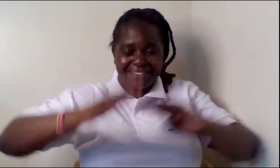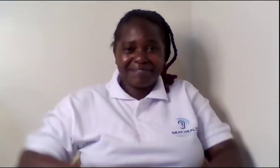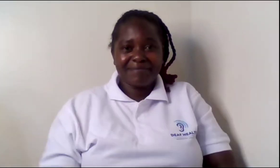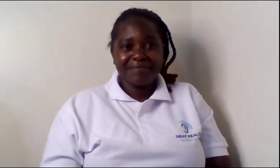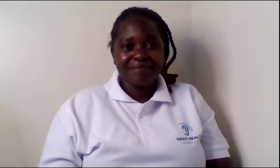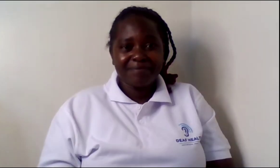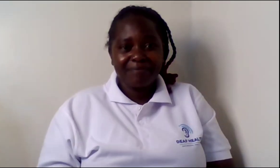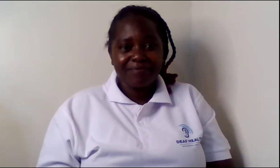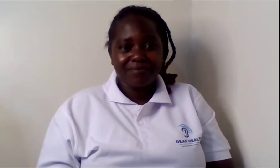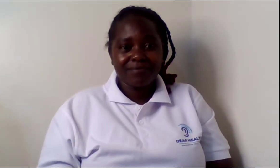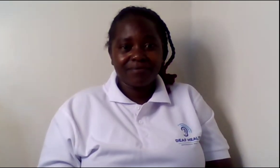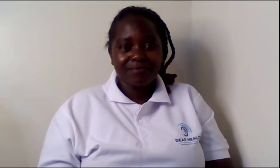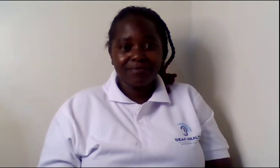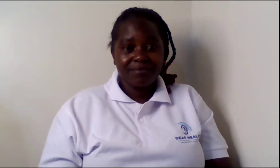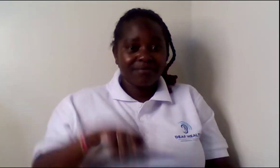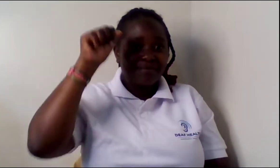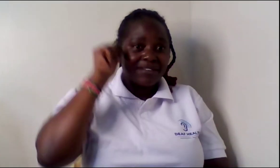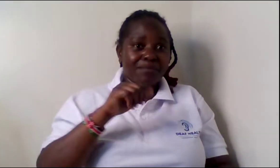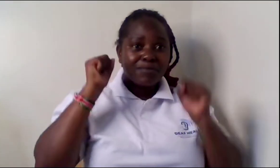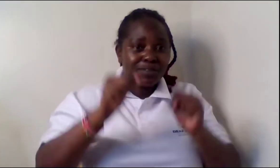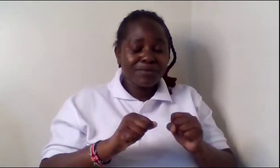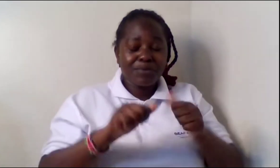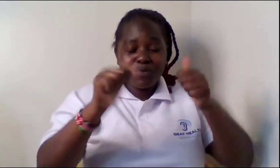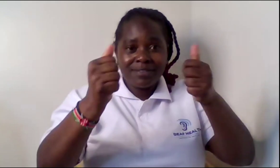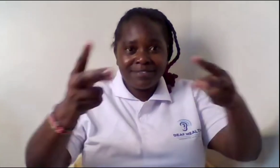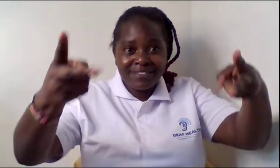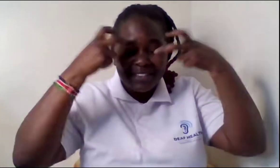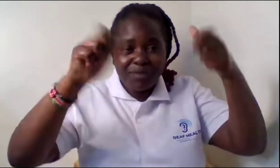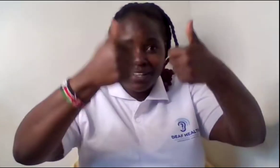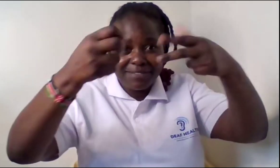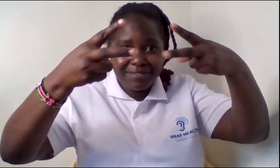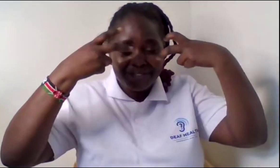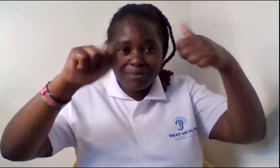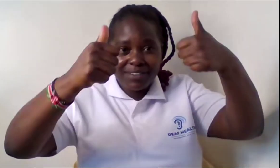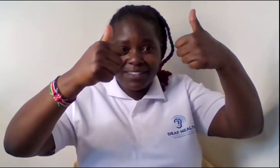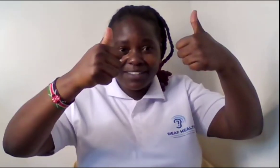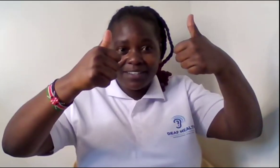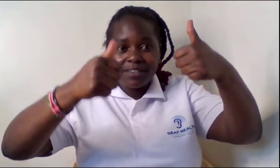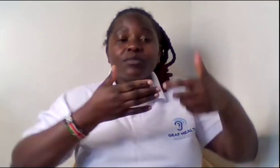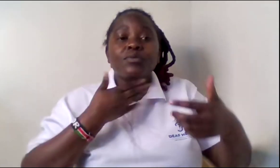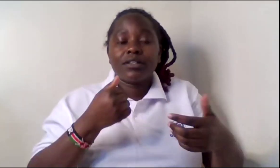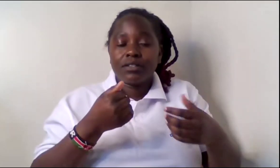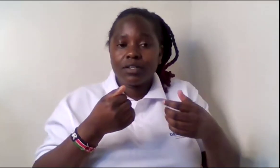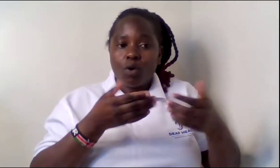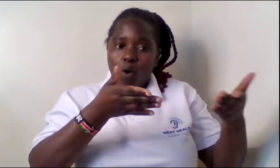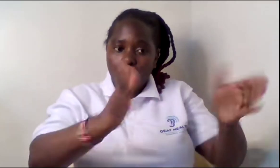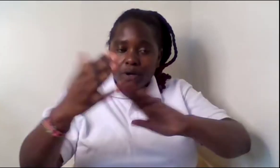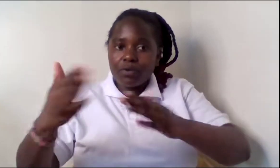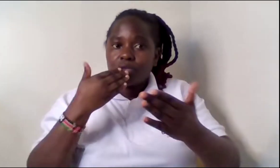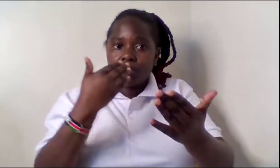Am I audible? Yes, we can hear you. I really want to use this opportunity to thank Doc